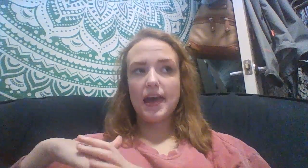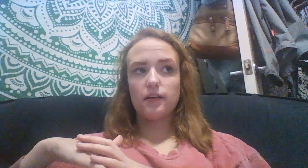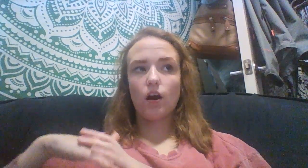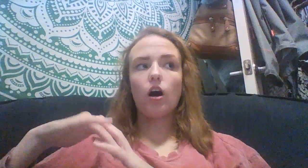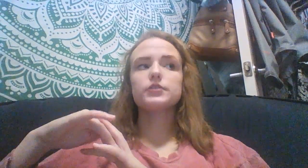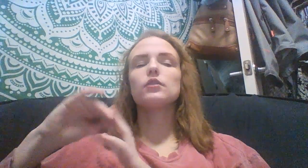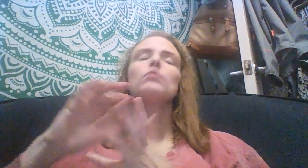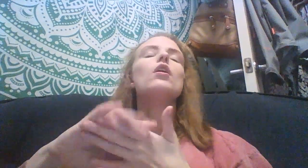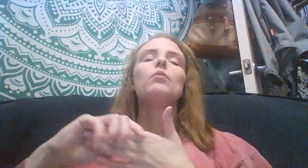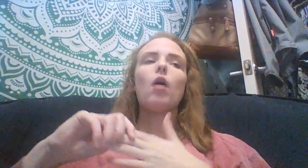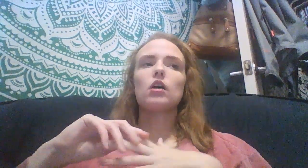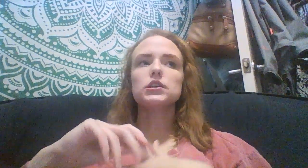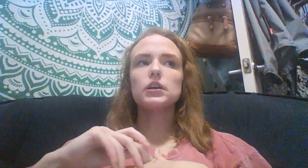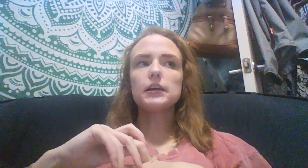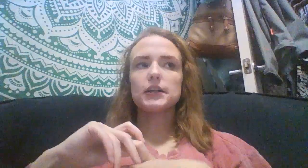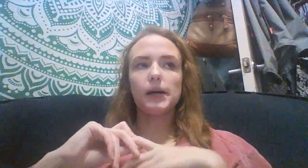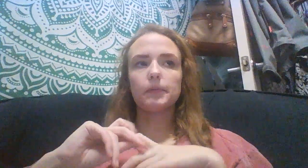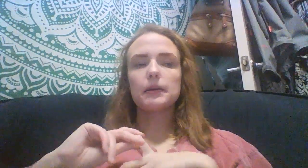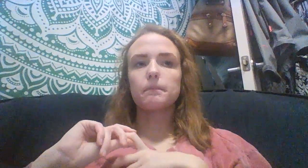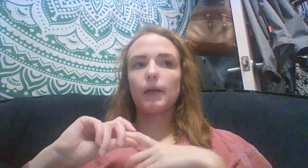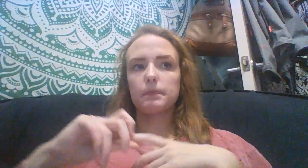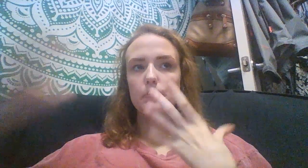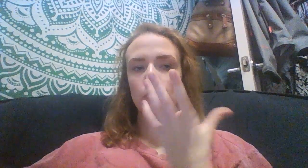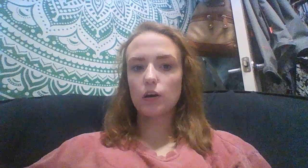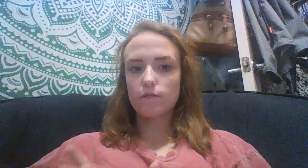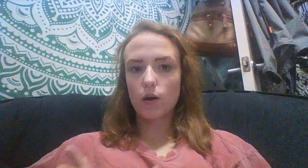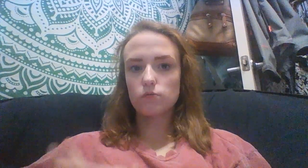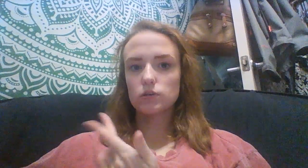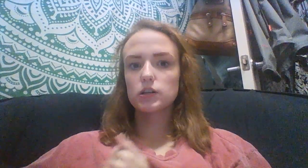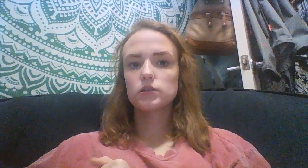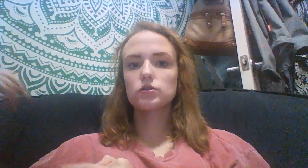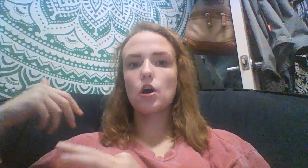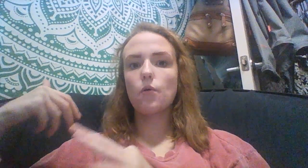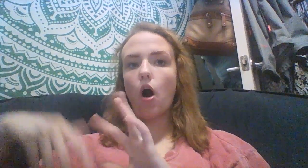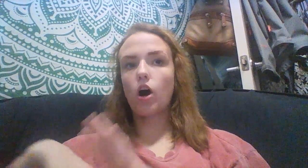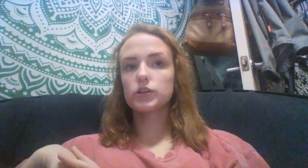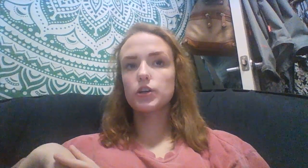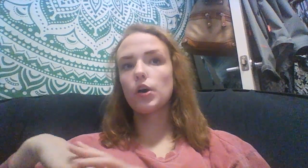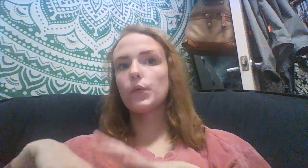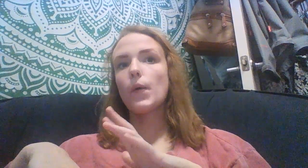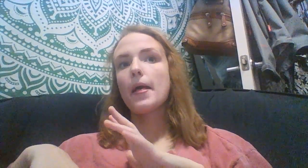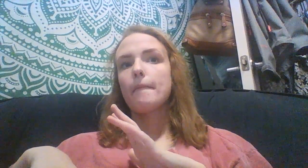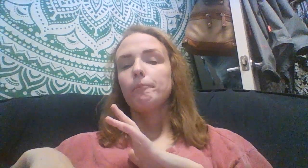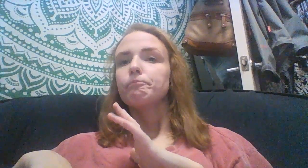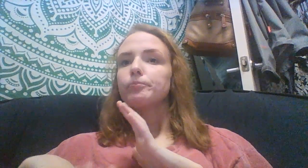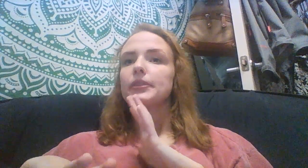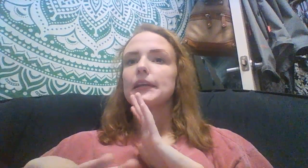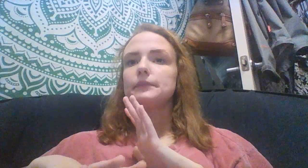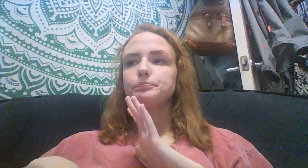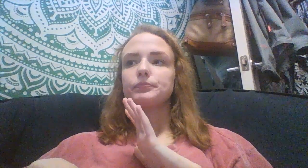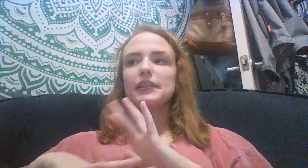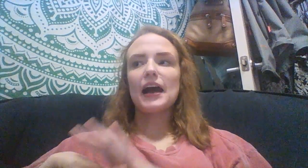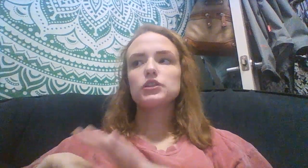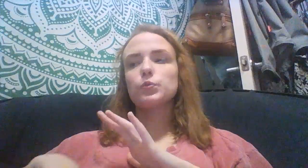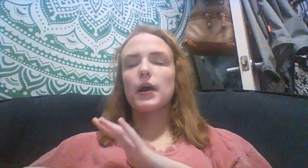then, also during that time, black people couldn't vote. So, also, that's where